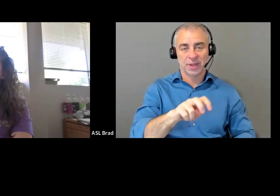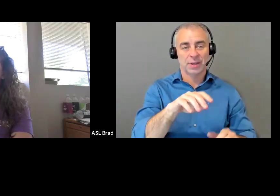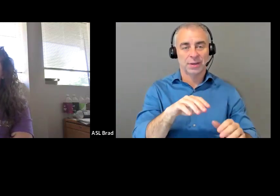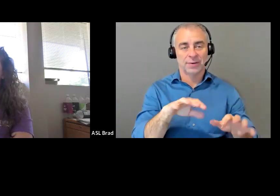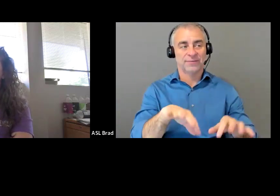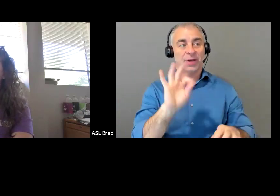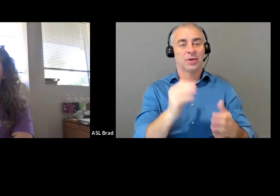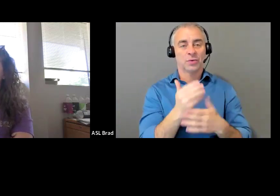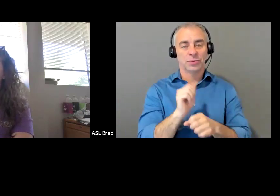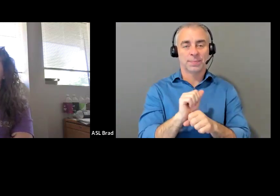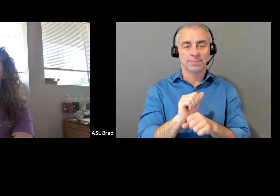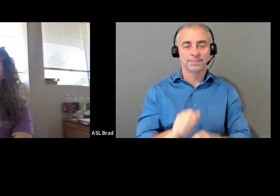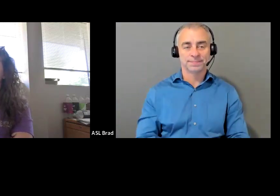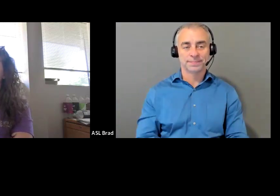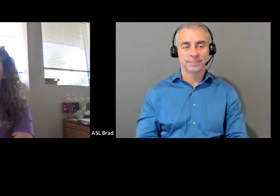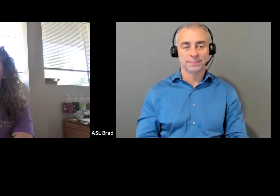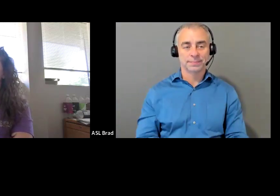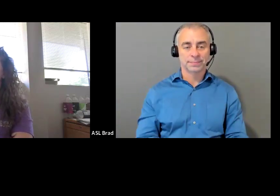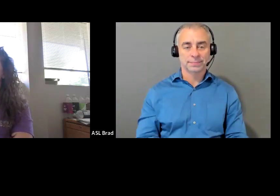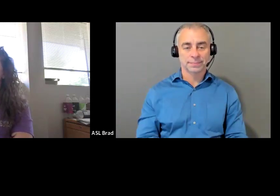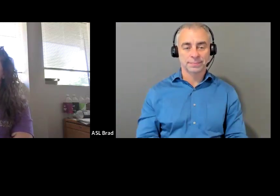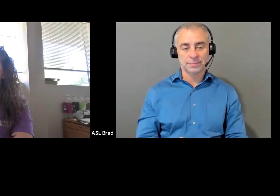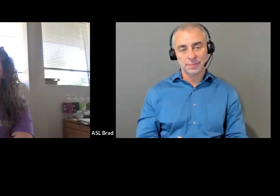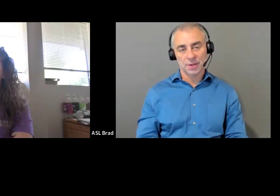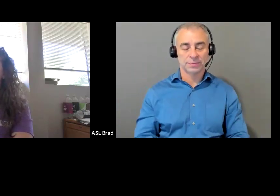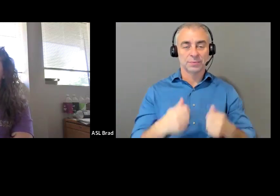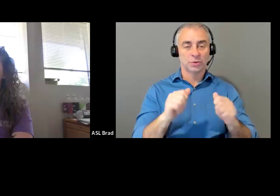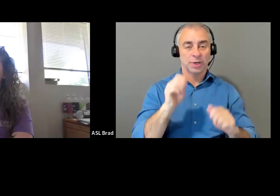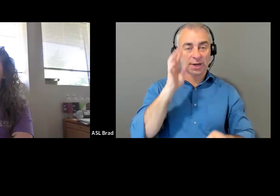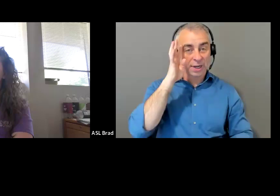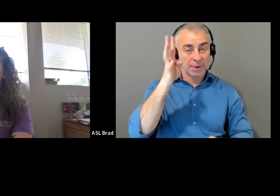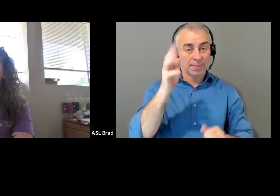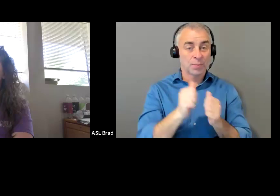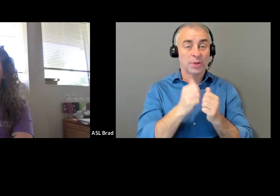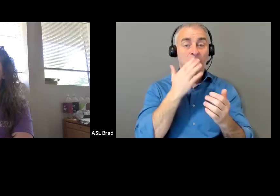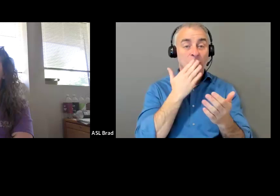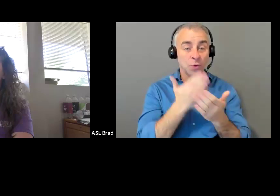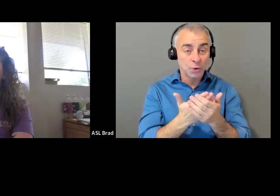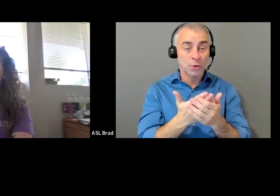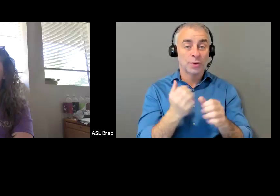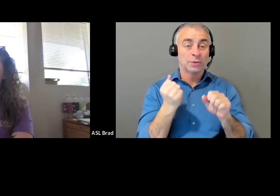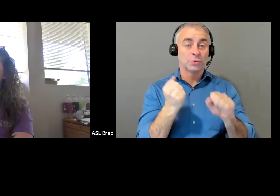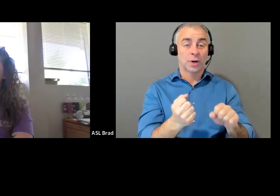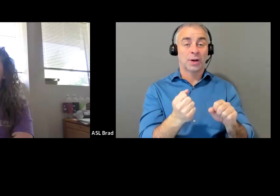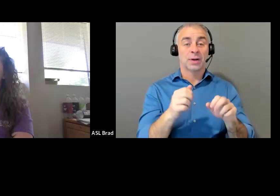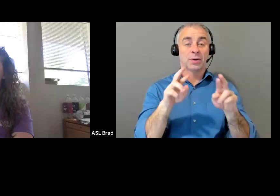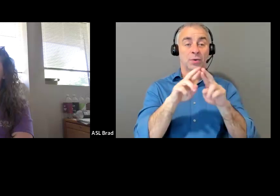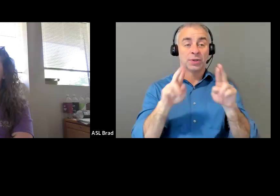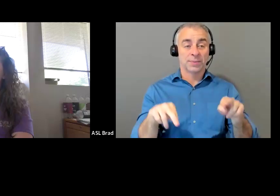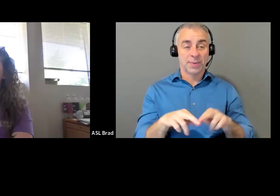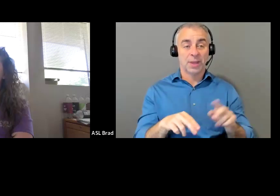Just coming up with a good viable resume is a really can be a